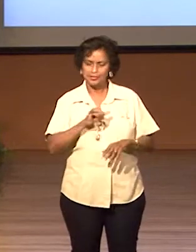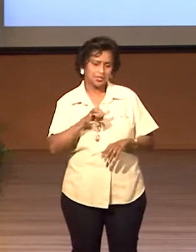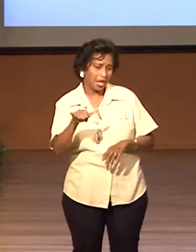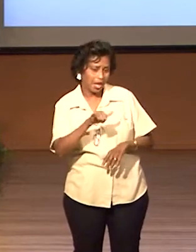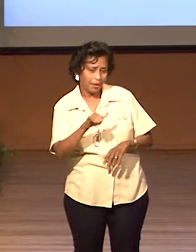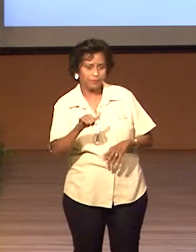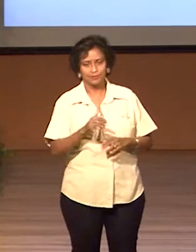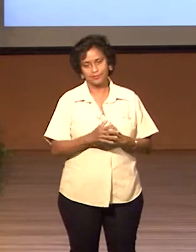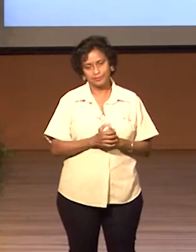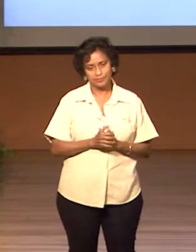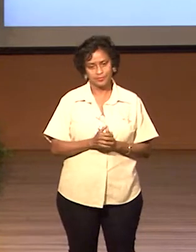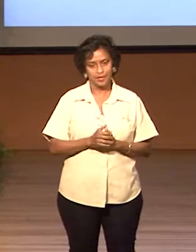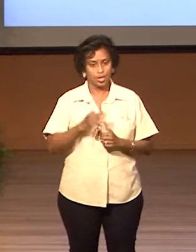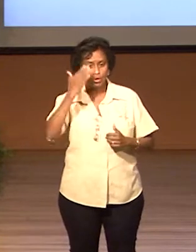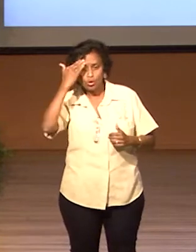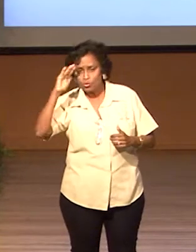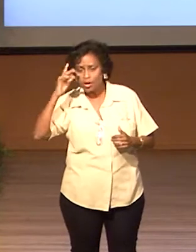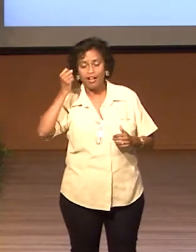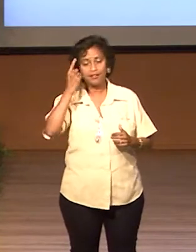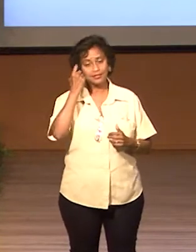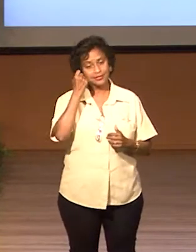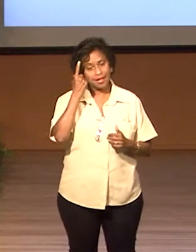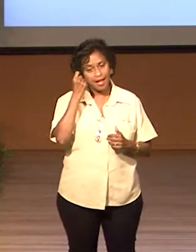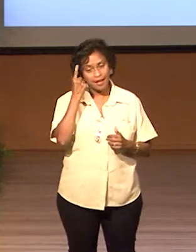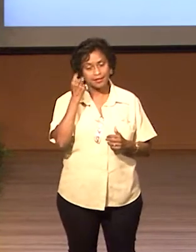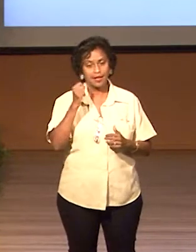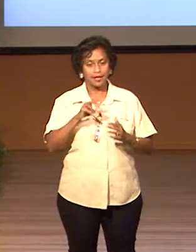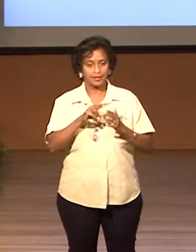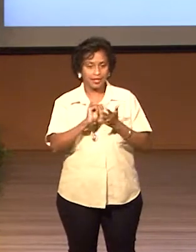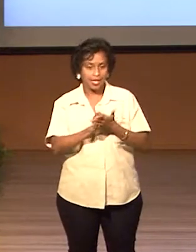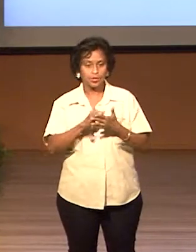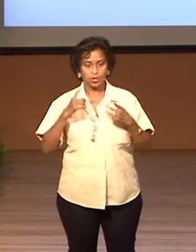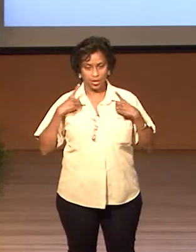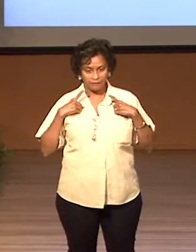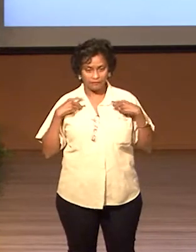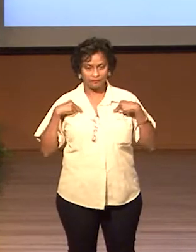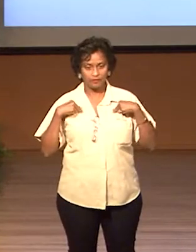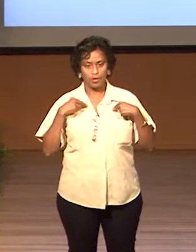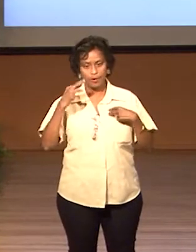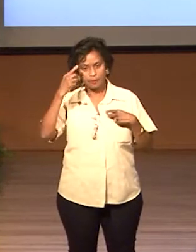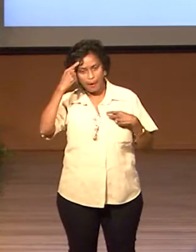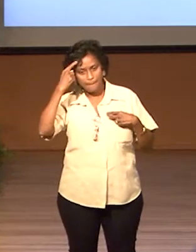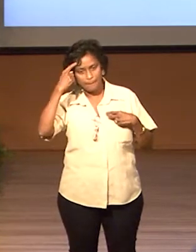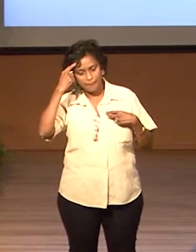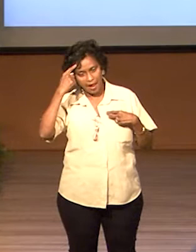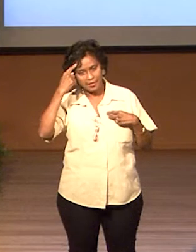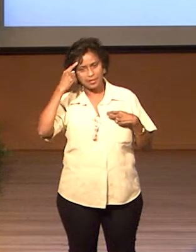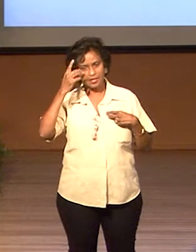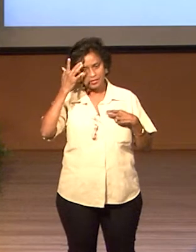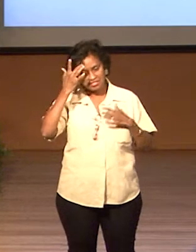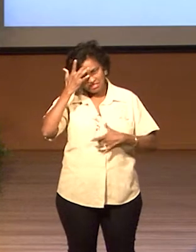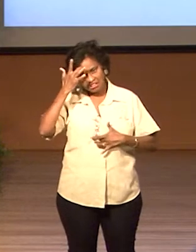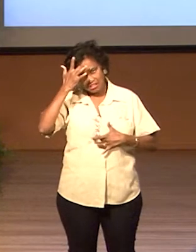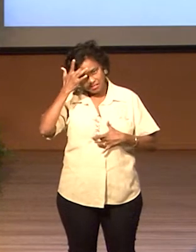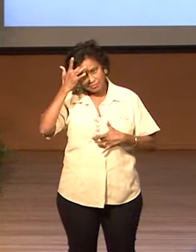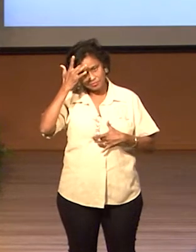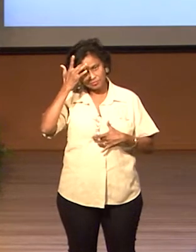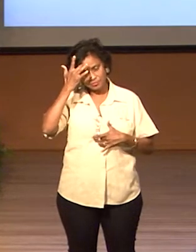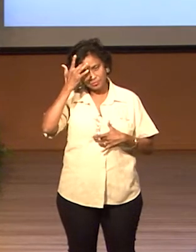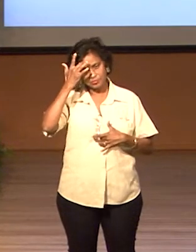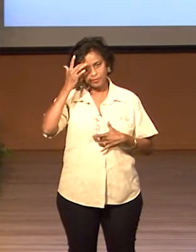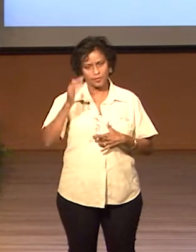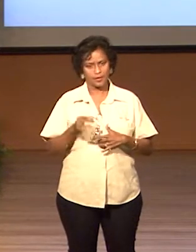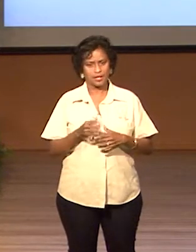suggestive of underlying mental health disturbance, and this may have been what was going on with Robin Williams.